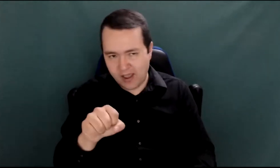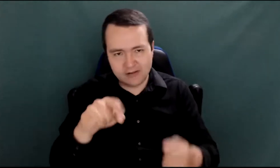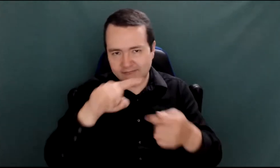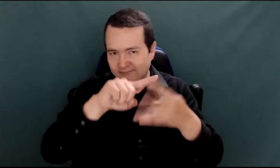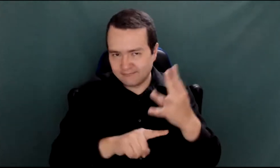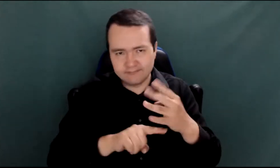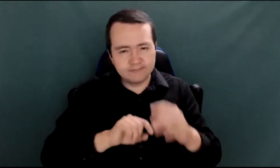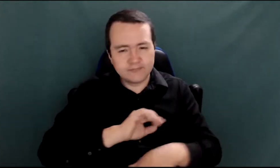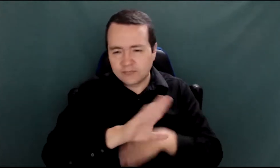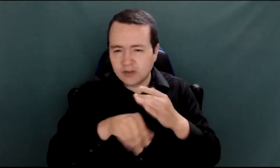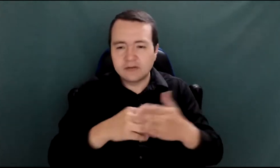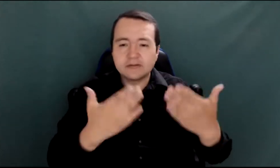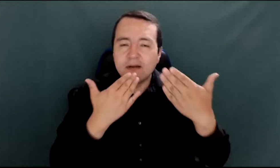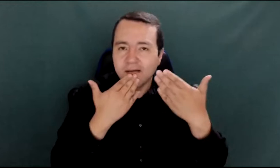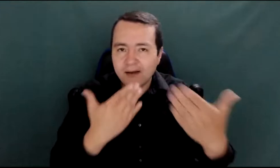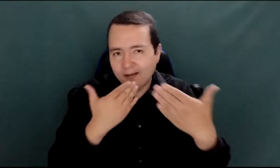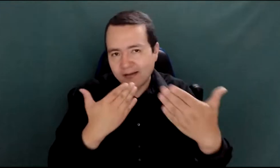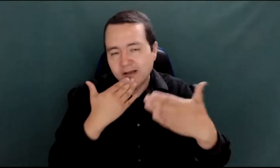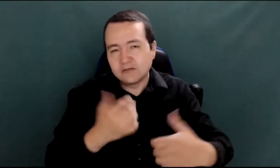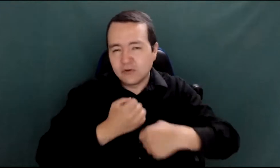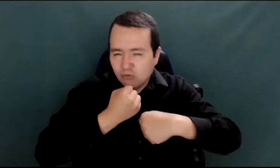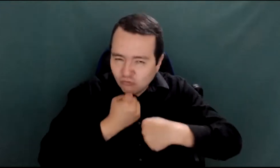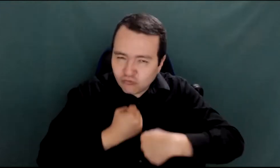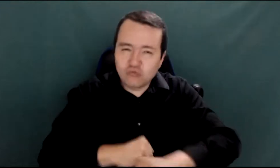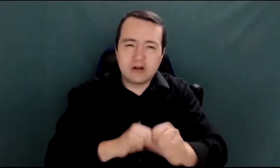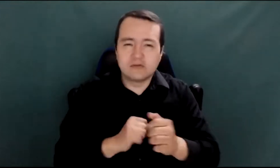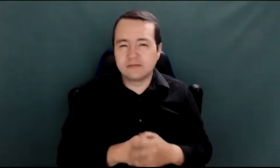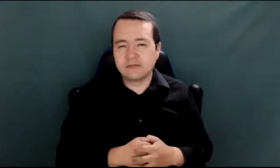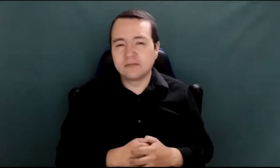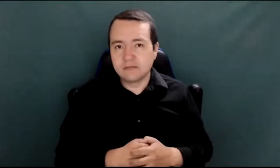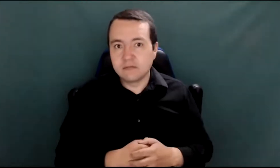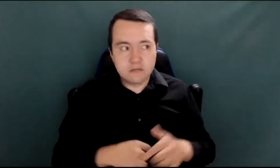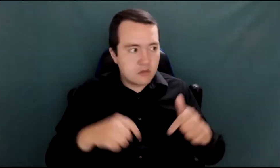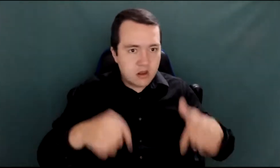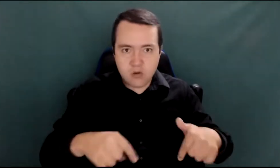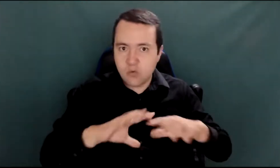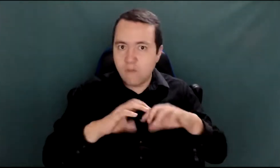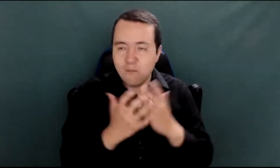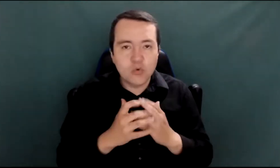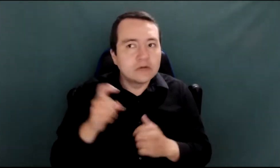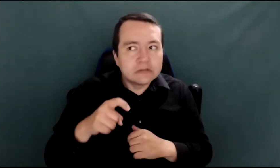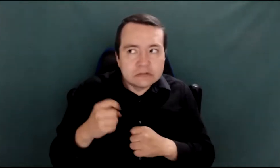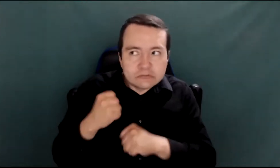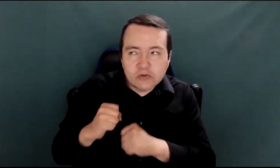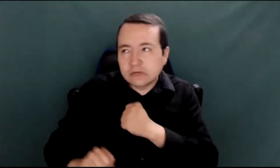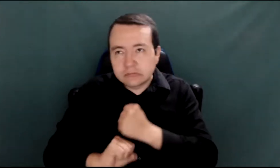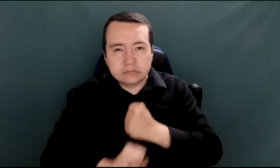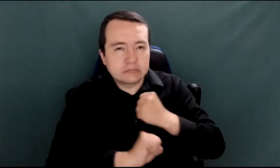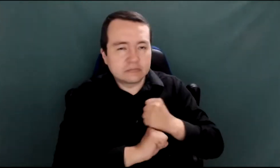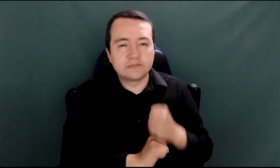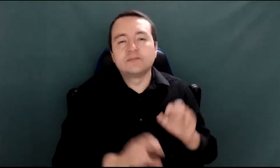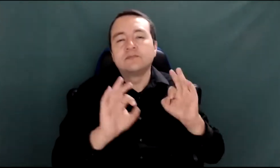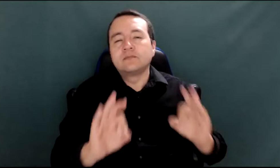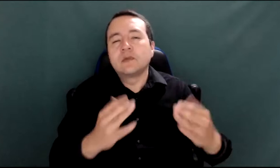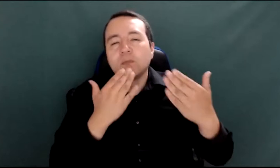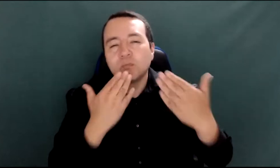Thank you all for these efforts. Today, more than ever, the world and